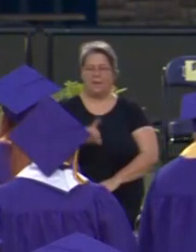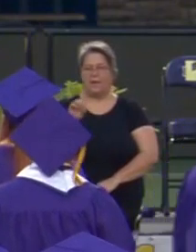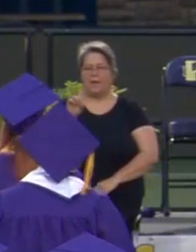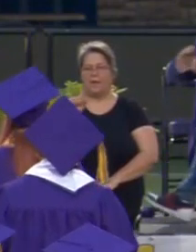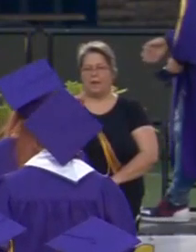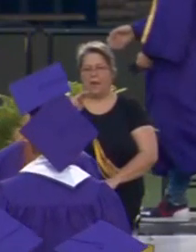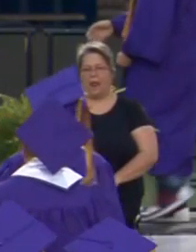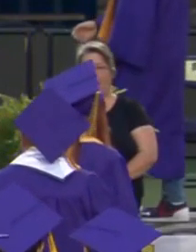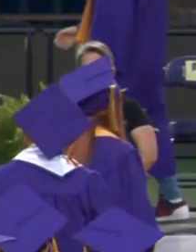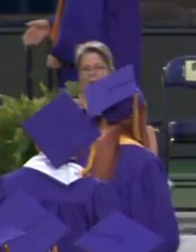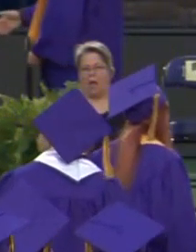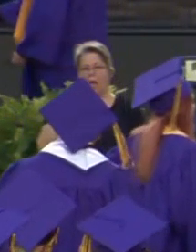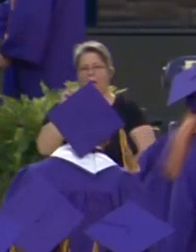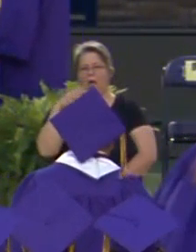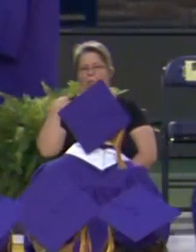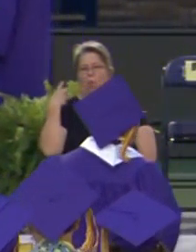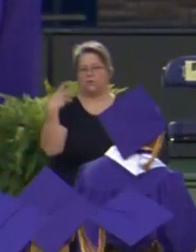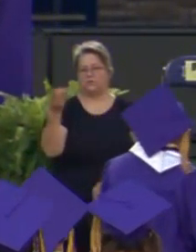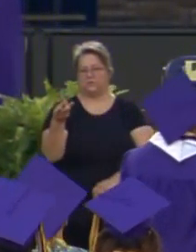Danica Washington.